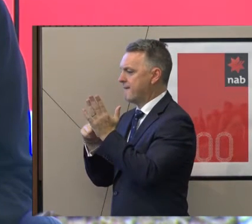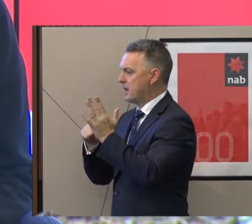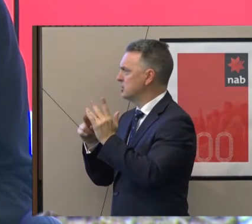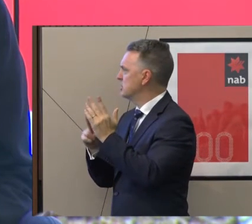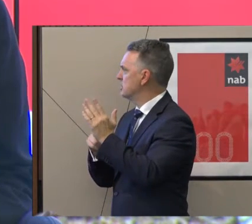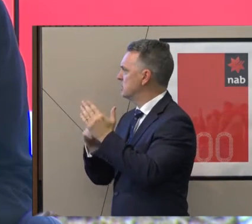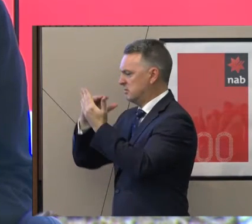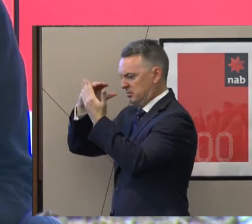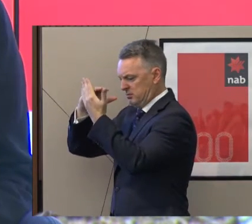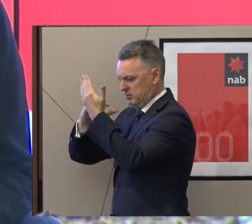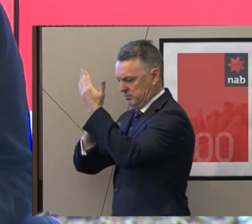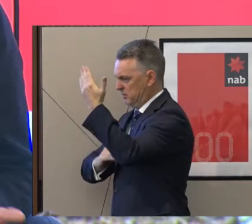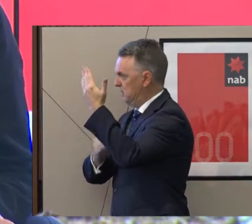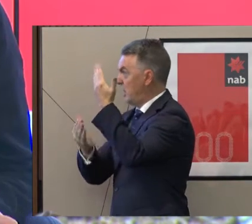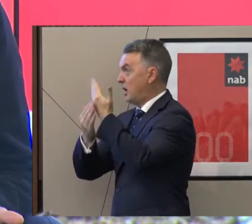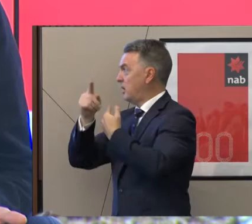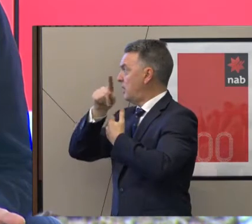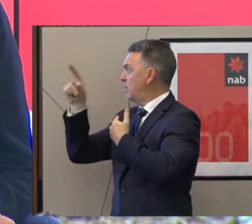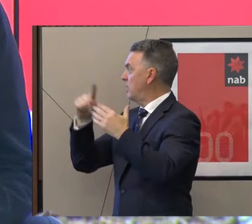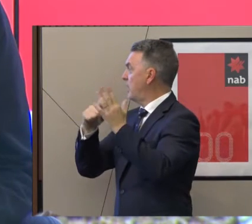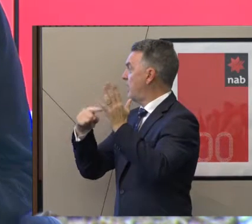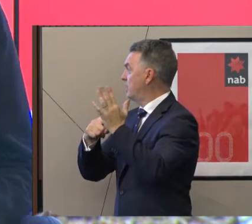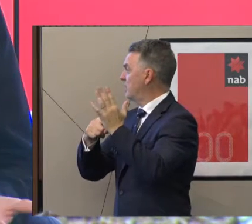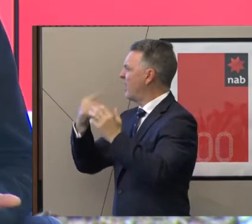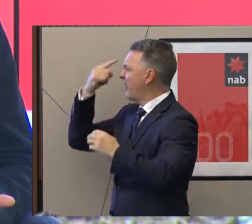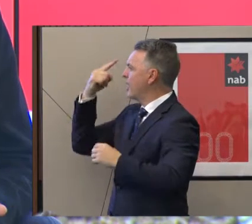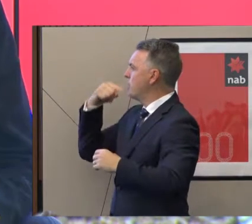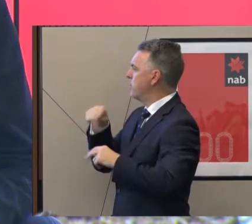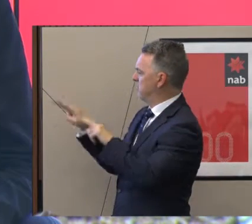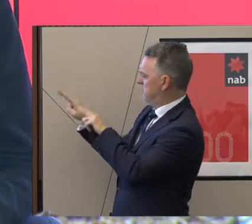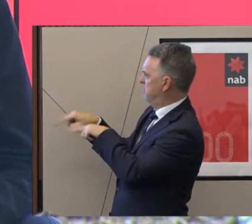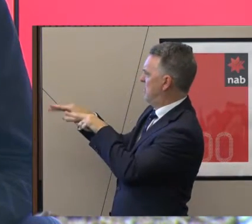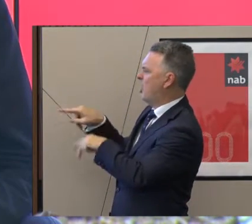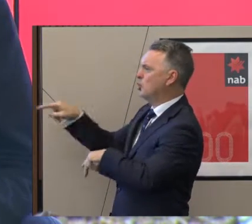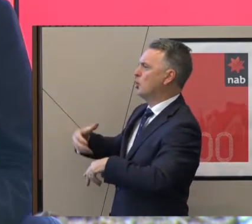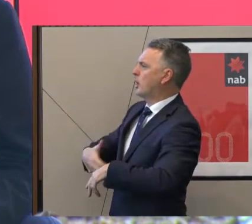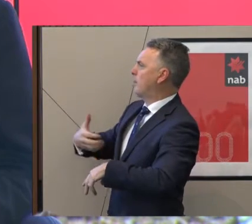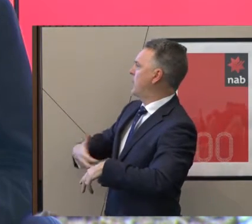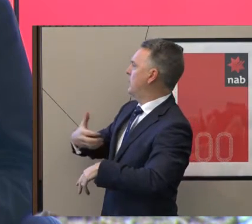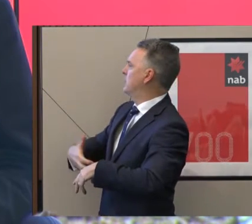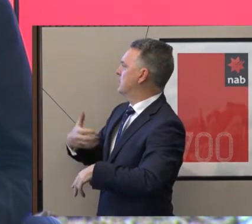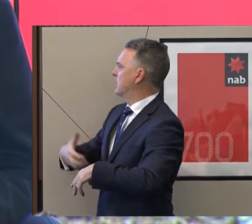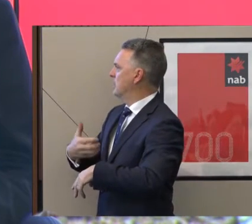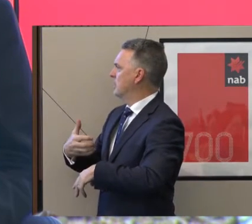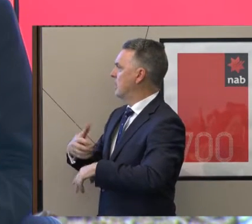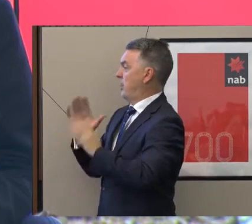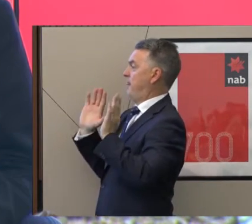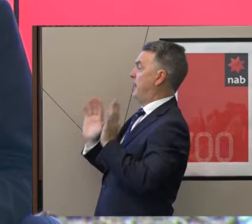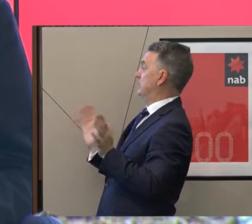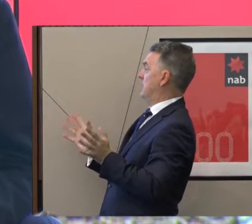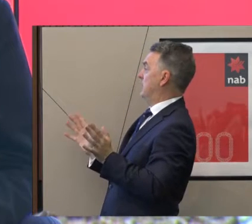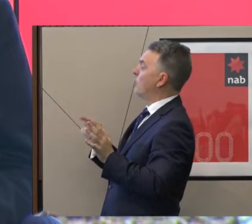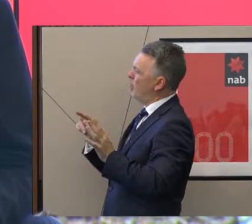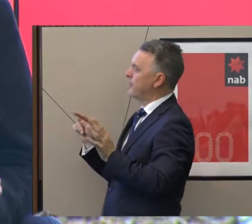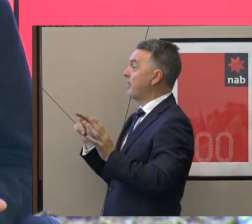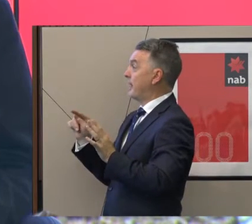acts, and perhaps people here have traditionally thought of us as a complaint handling body, which is a really important part of our function.